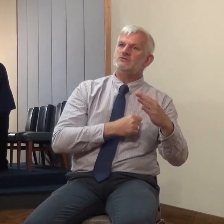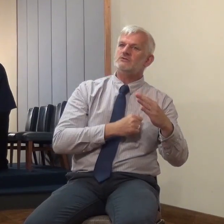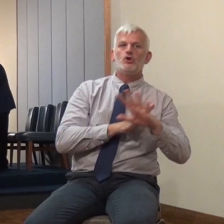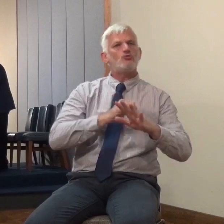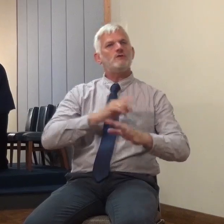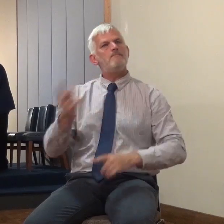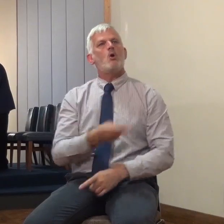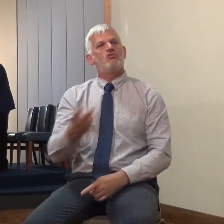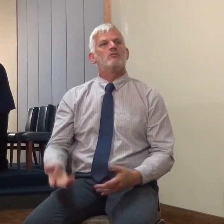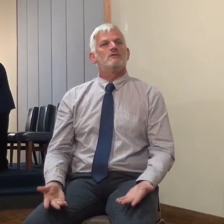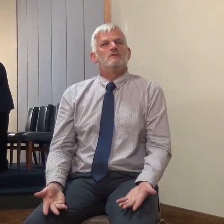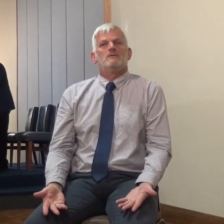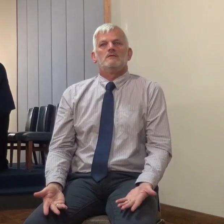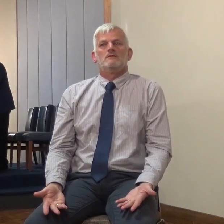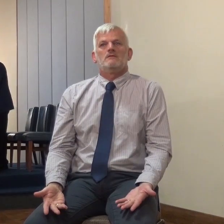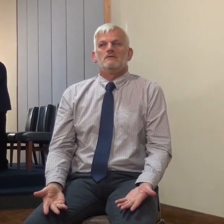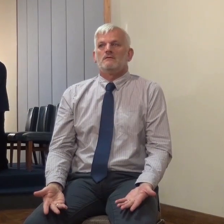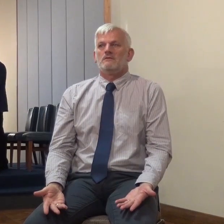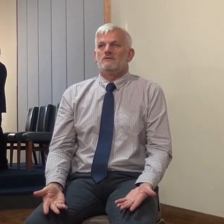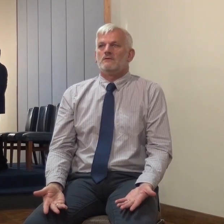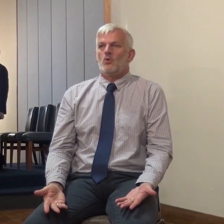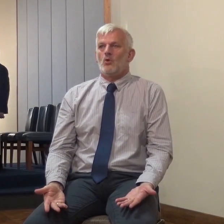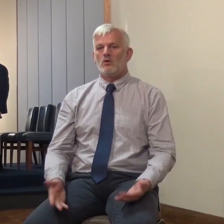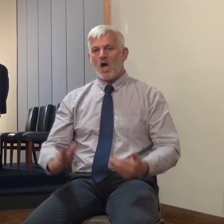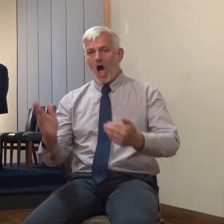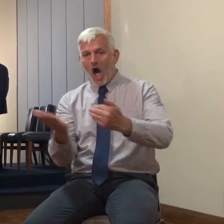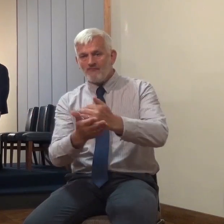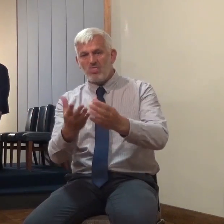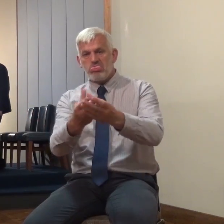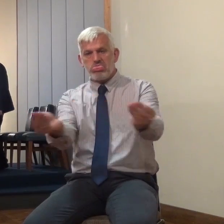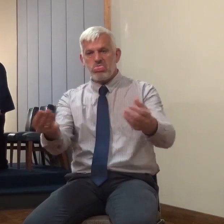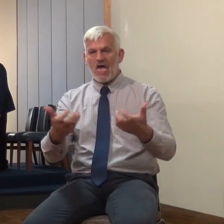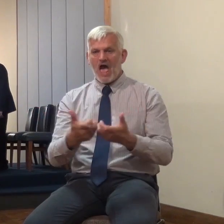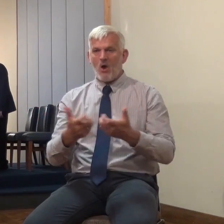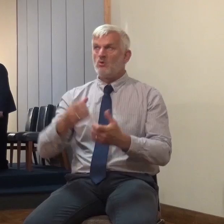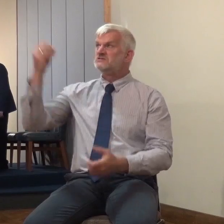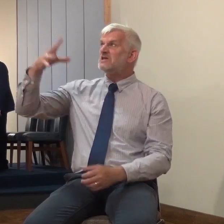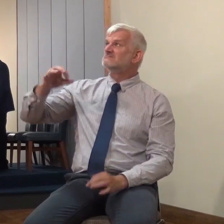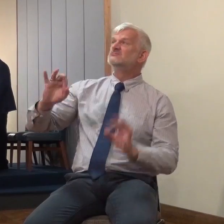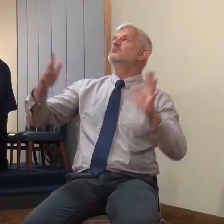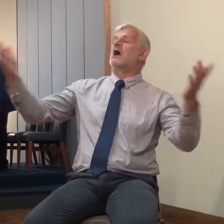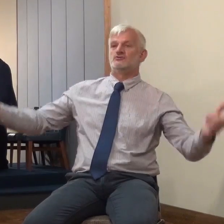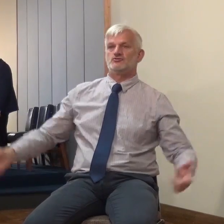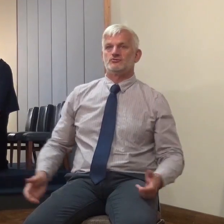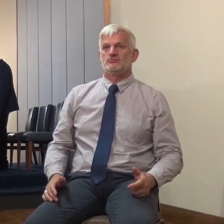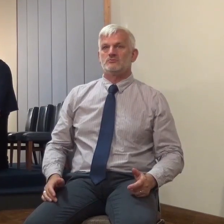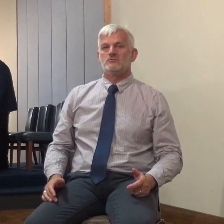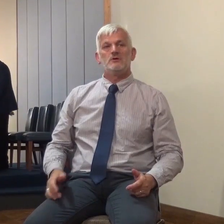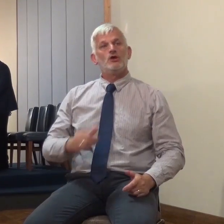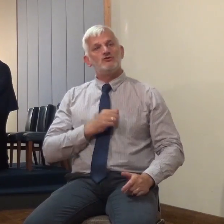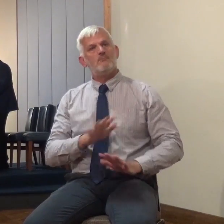lovers of God. Droughts wreck the harvests of the godly and the ungodly. Or take machinery and